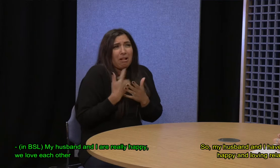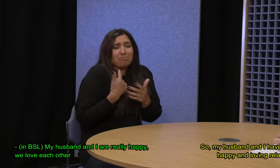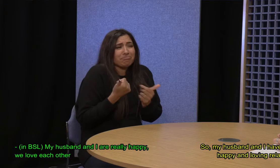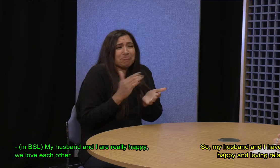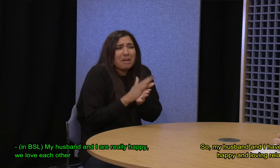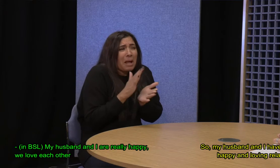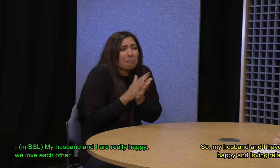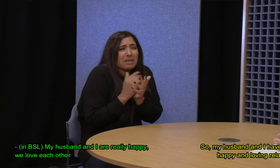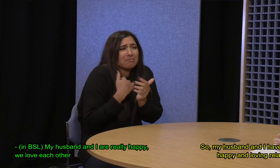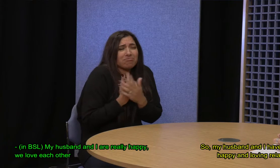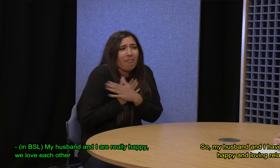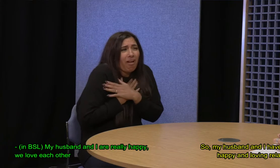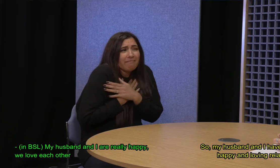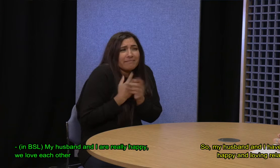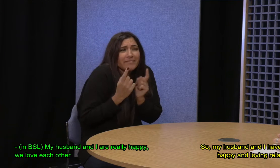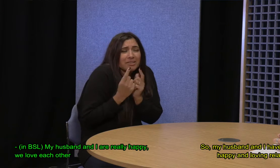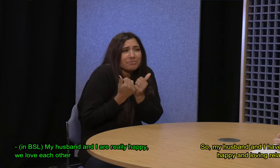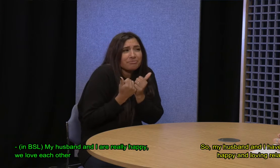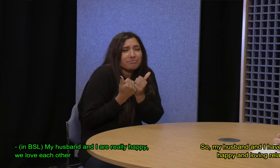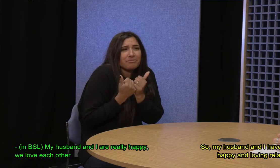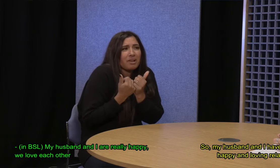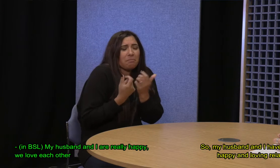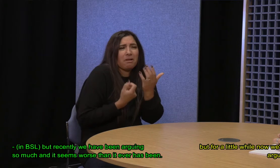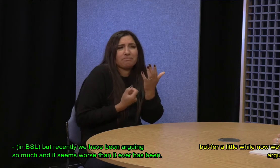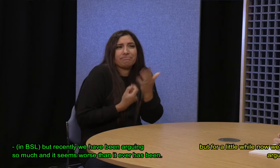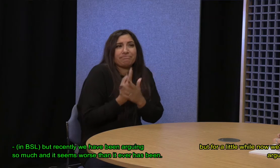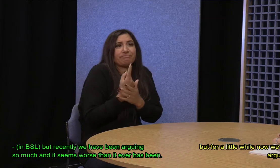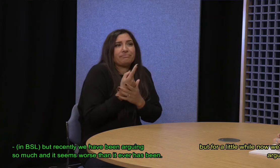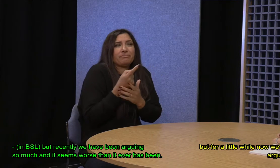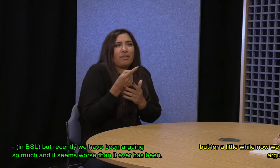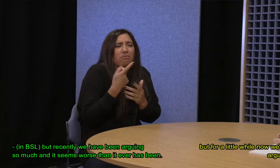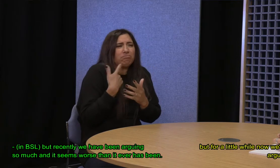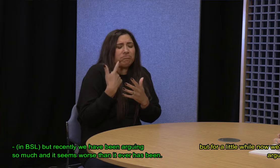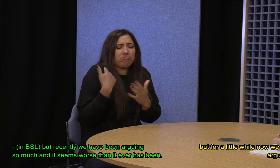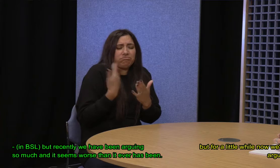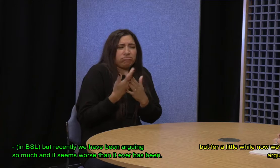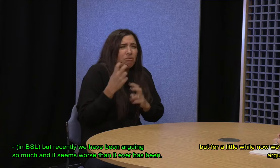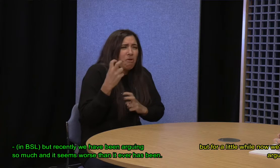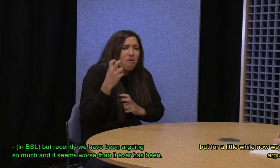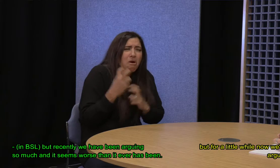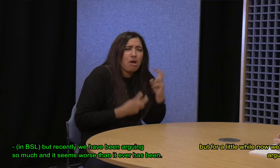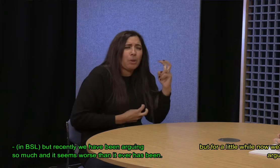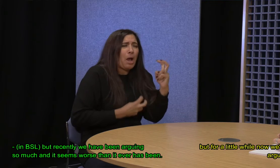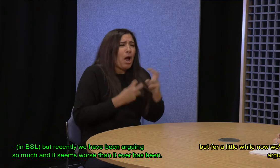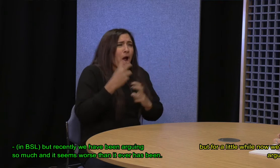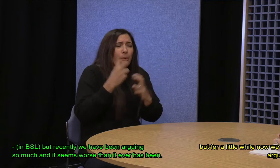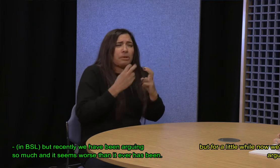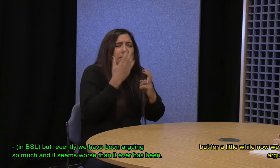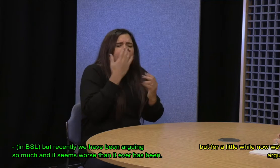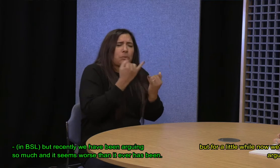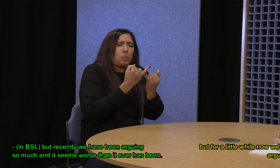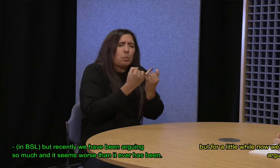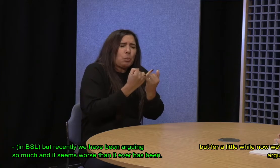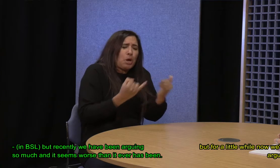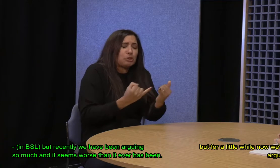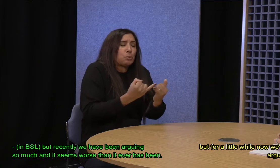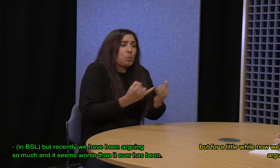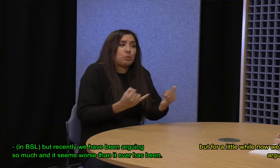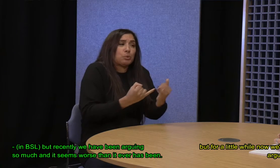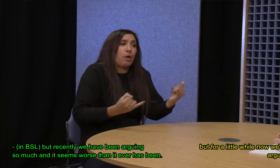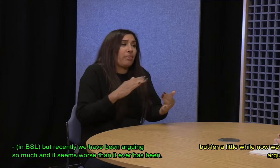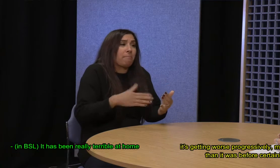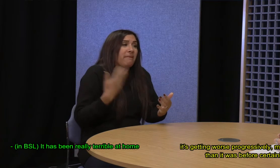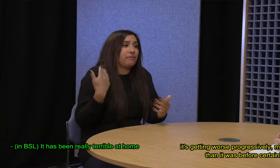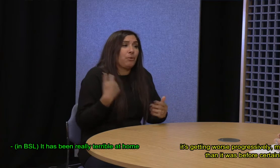So my husband and I have a very happy, loving relationship, but for a little while now we've been arguing a lot and